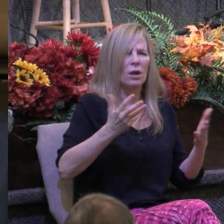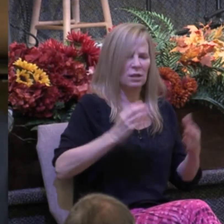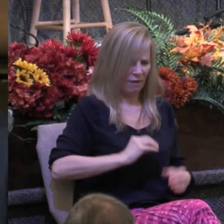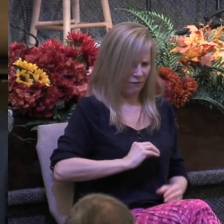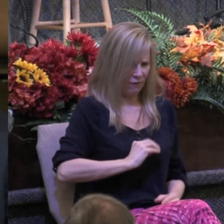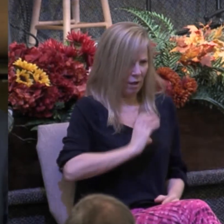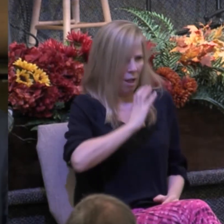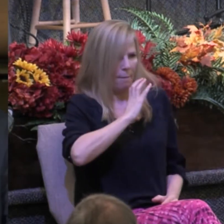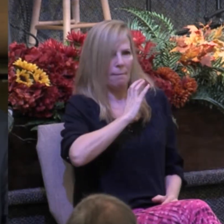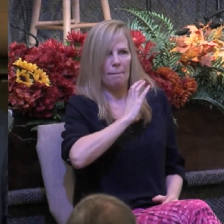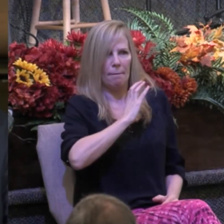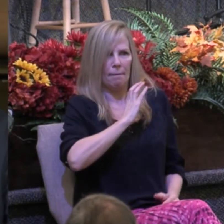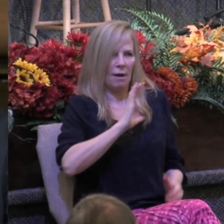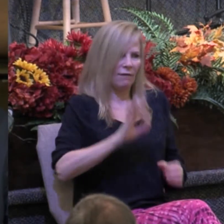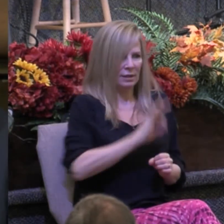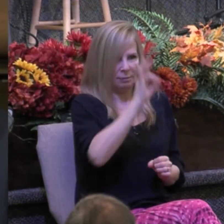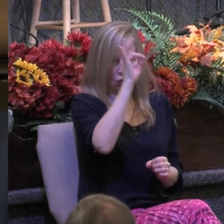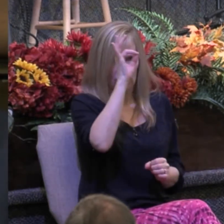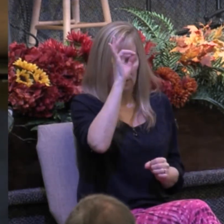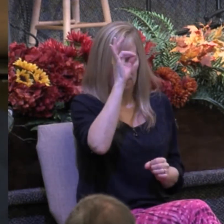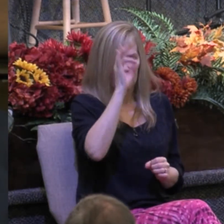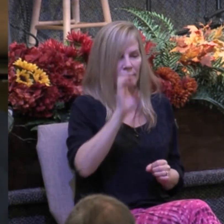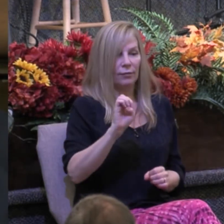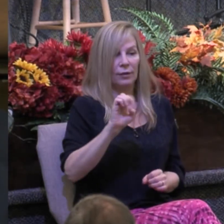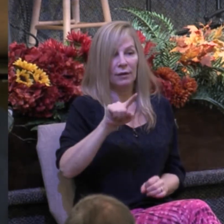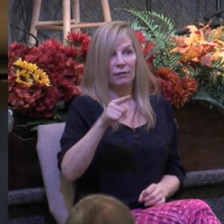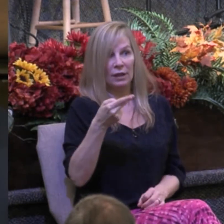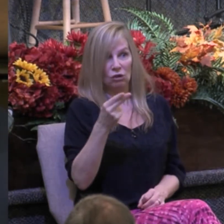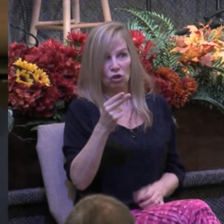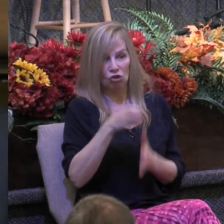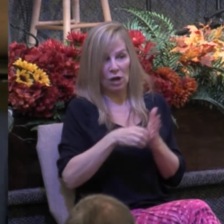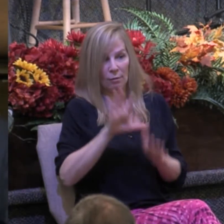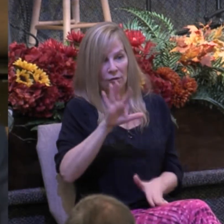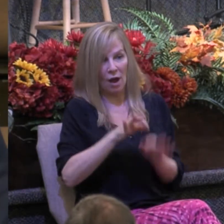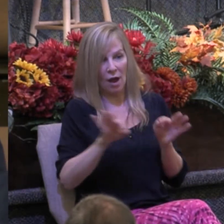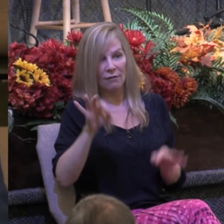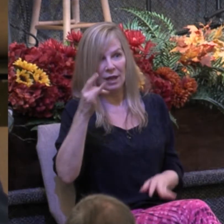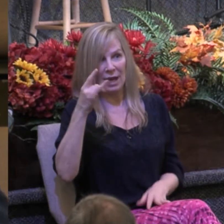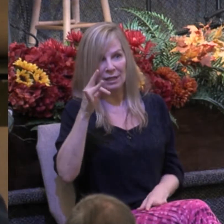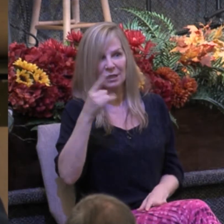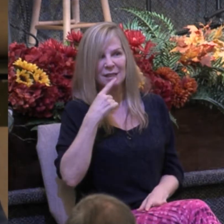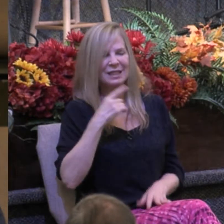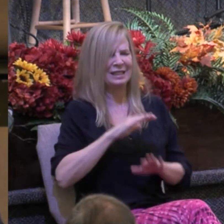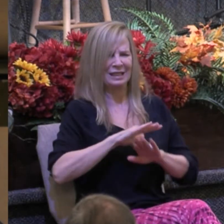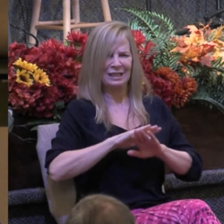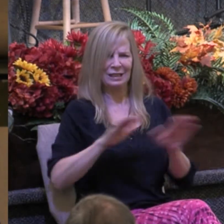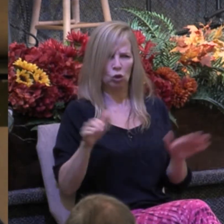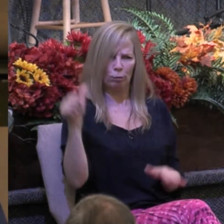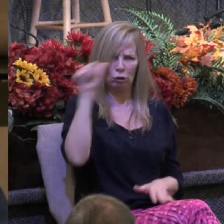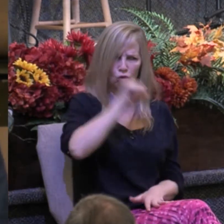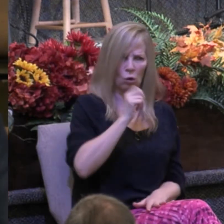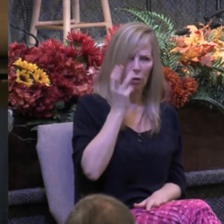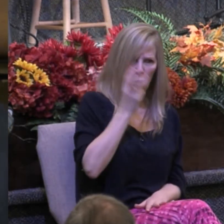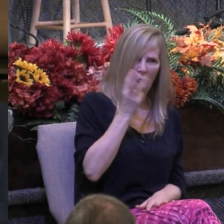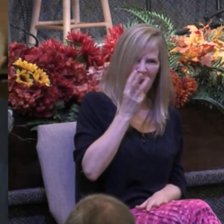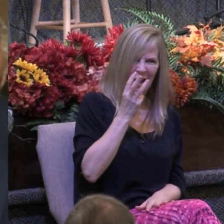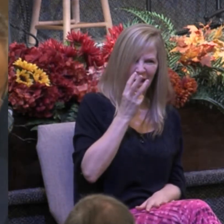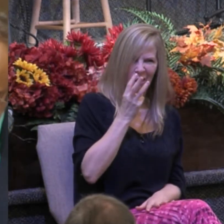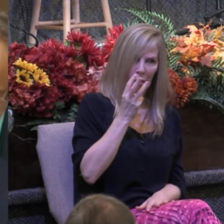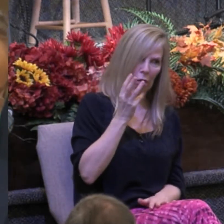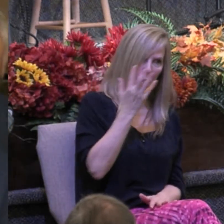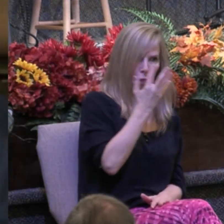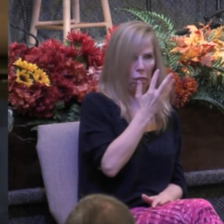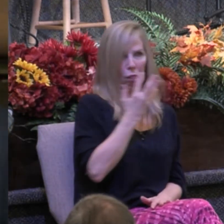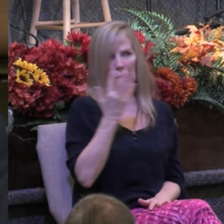the Spirit? Well, Ephesians 5:18 says, "And do not get drunk with wine, for that is dissipation, that